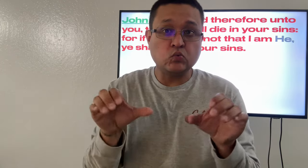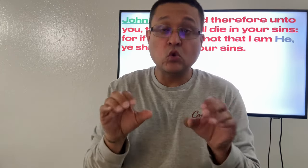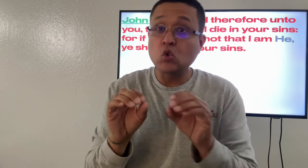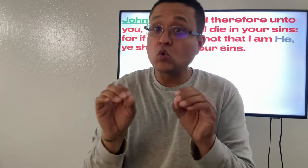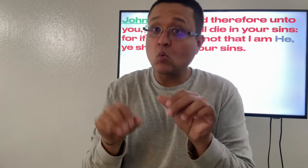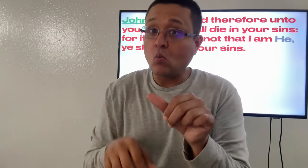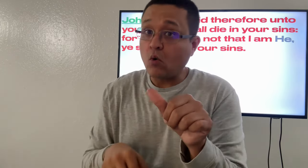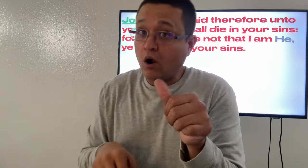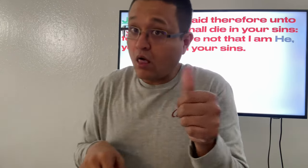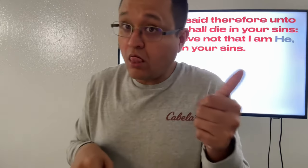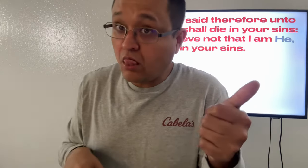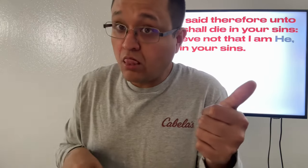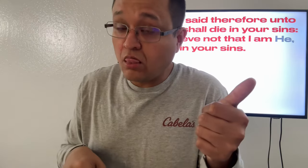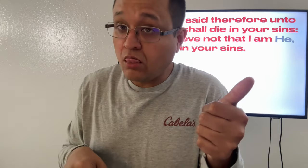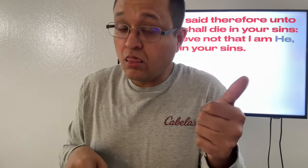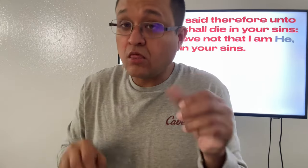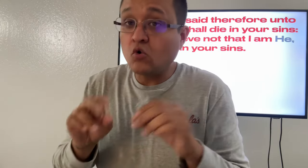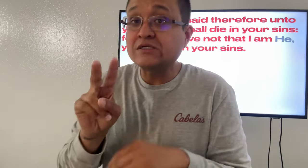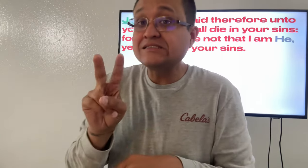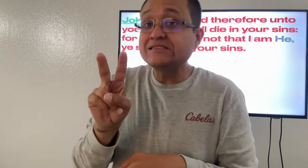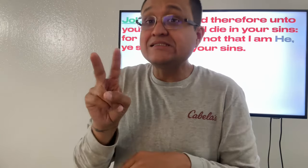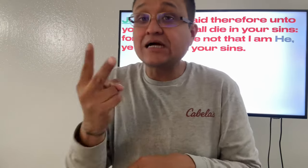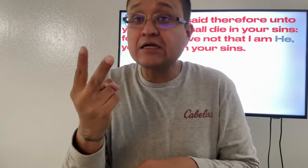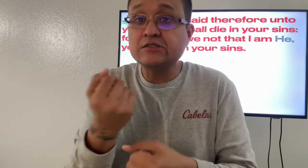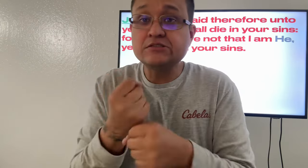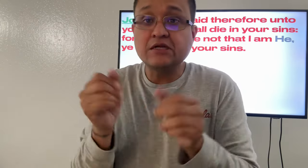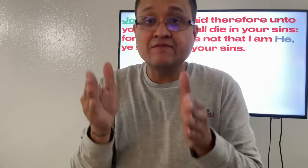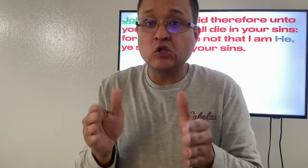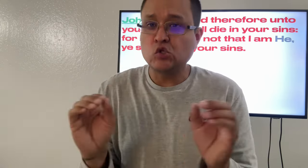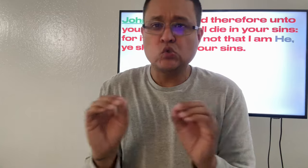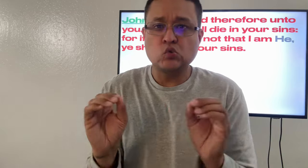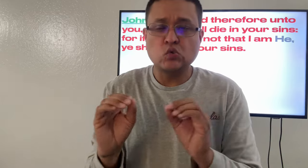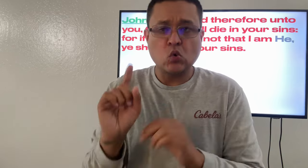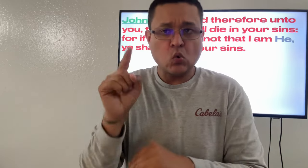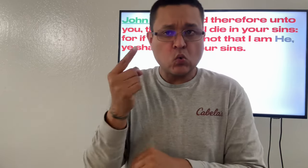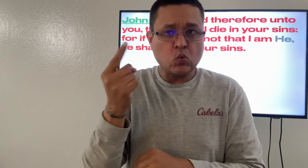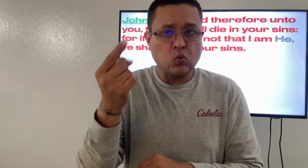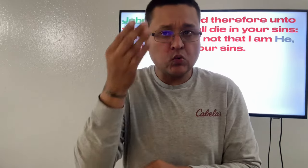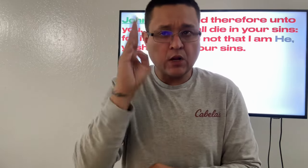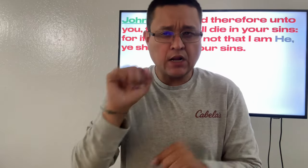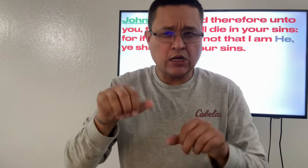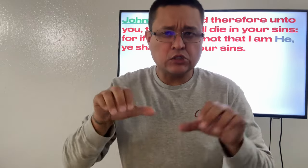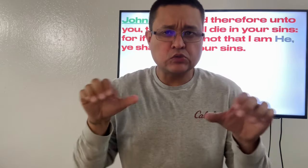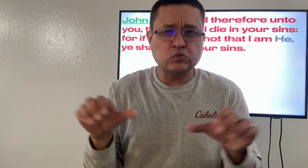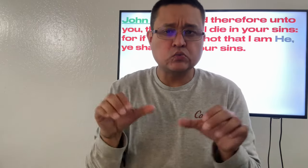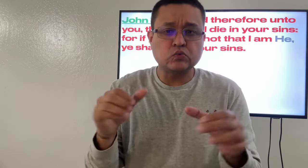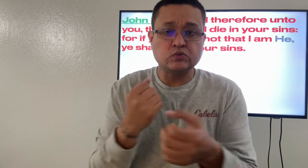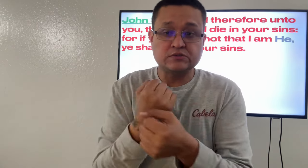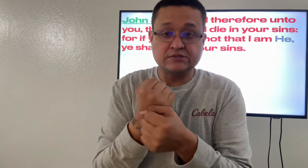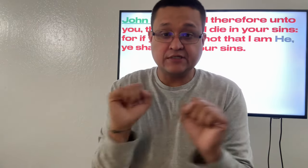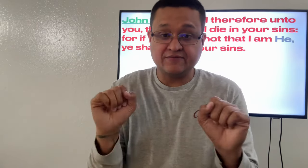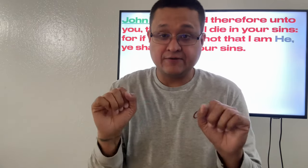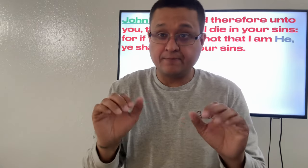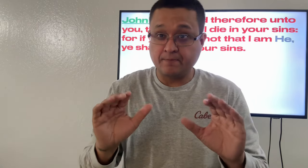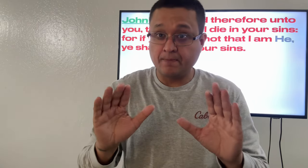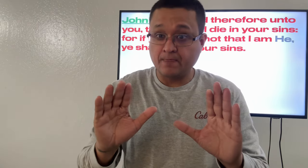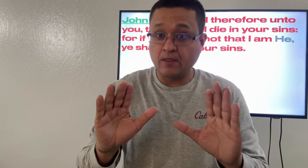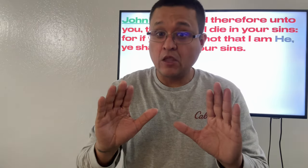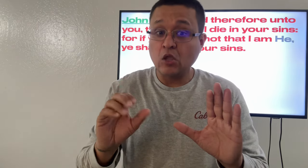And only he can do it. Again, there is no other. There's not a second savior. There's only God. And only he can save us.